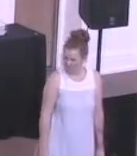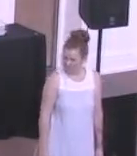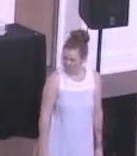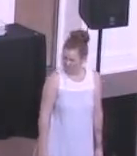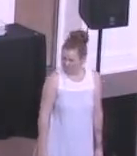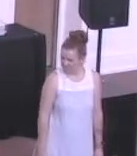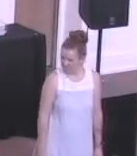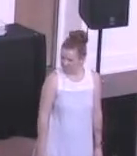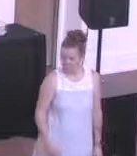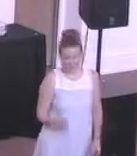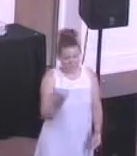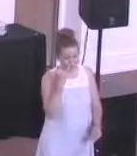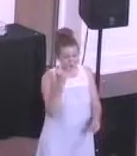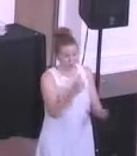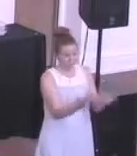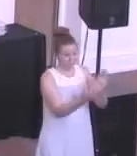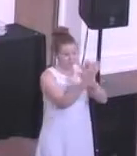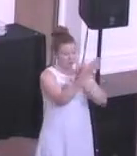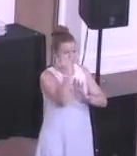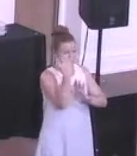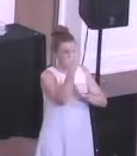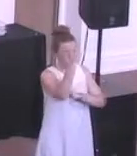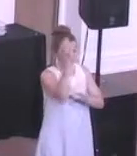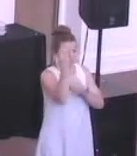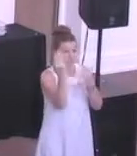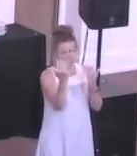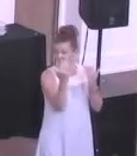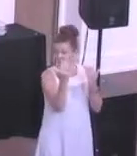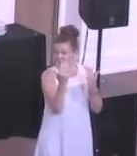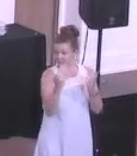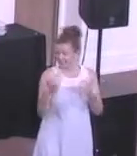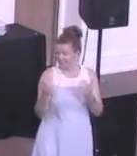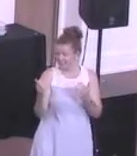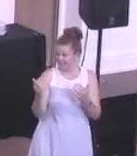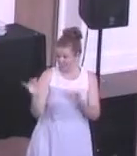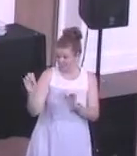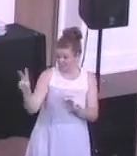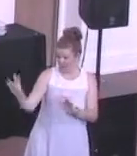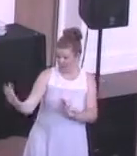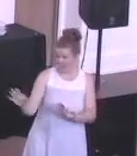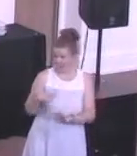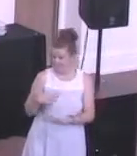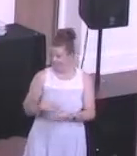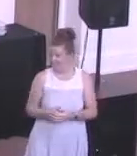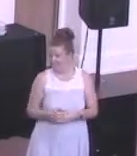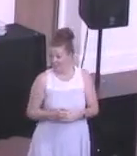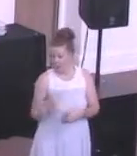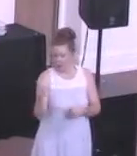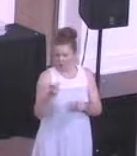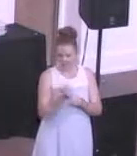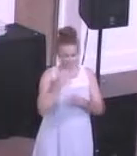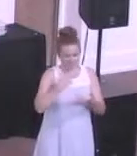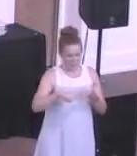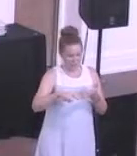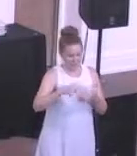But when you come before God, you know. Are you okay? Is that arm? It's not falling off yet. Okay, good. I always forget to check. He's like,